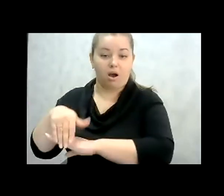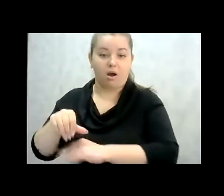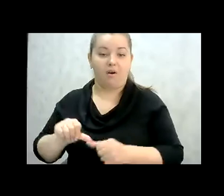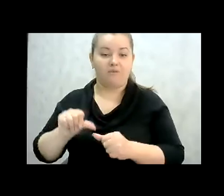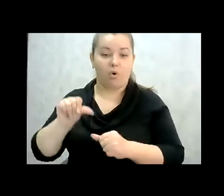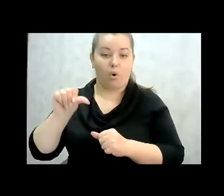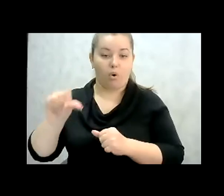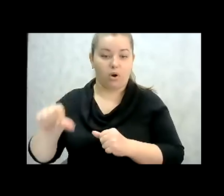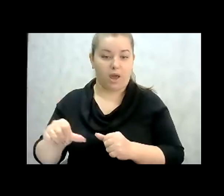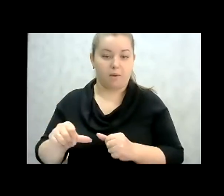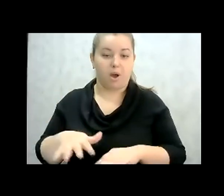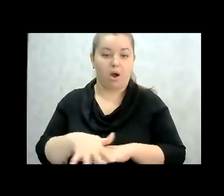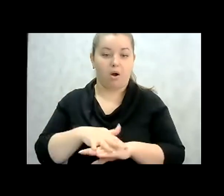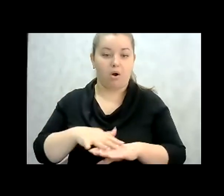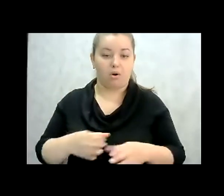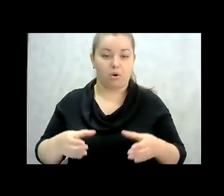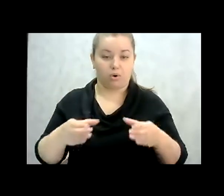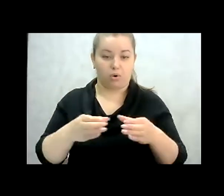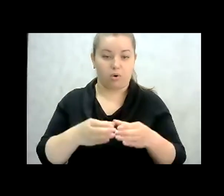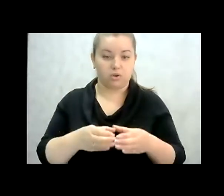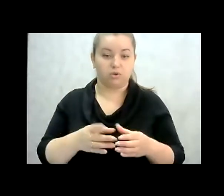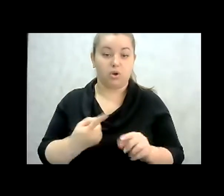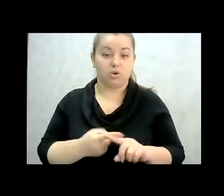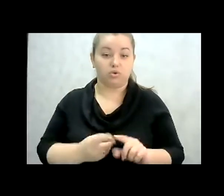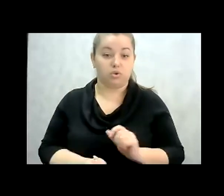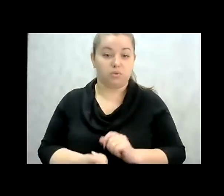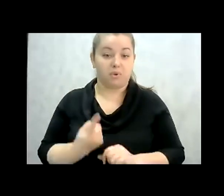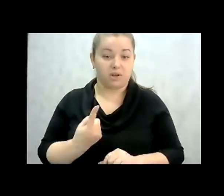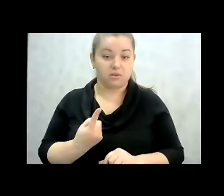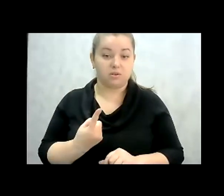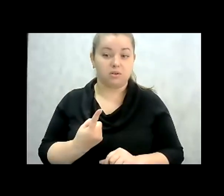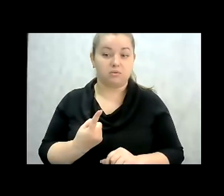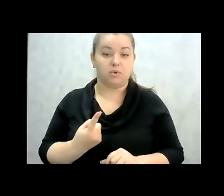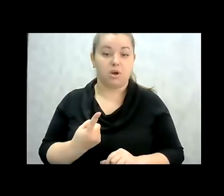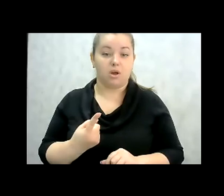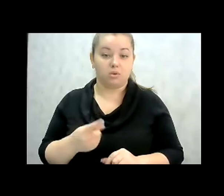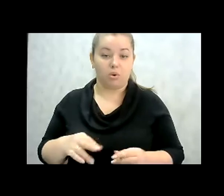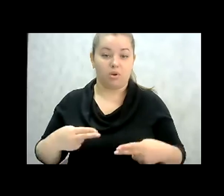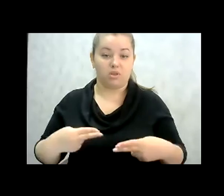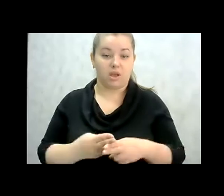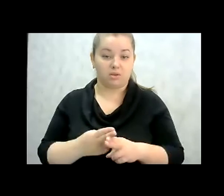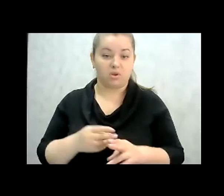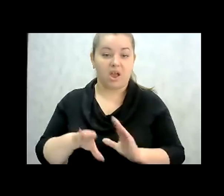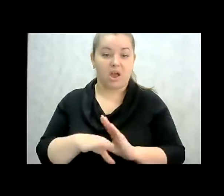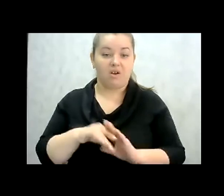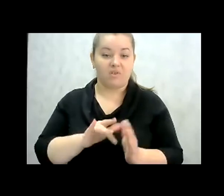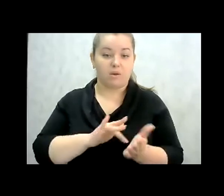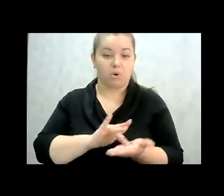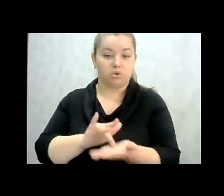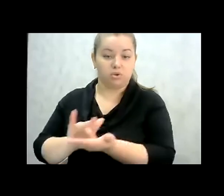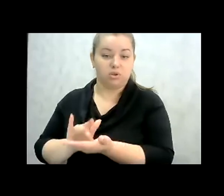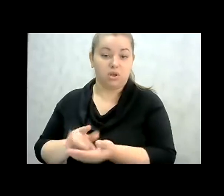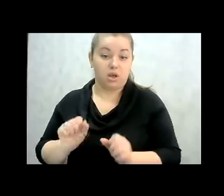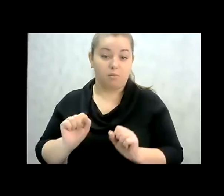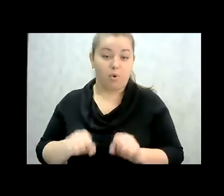the scale of changes of addresses in specific communities, which resulted in